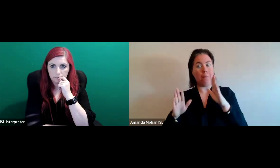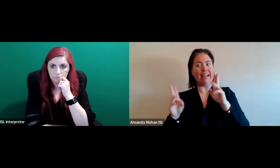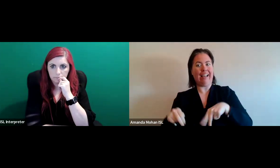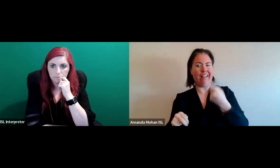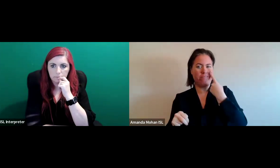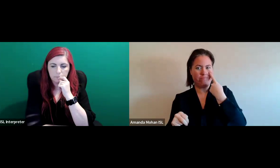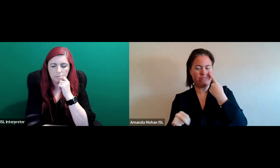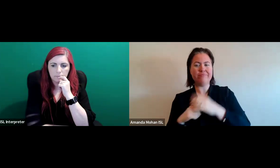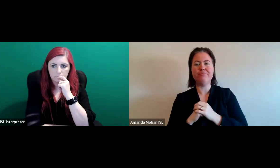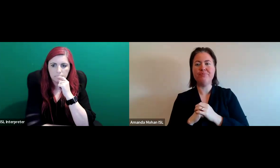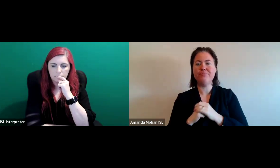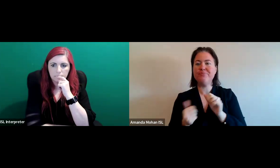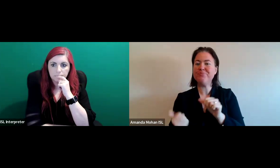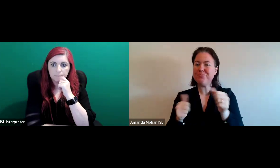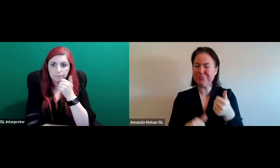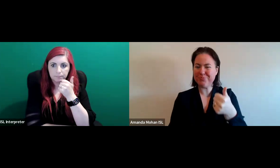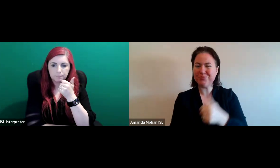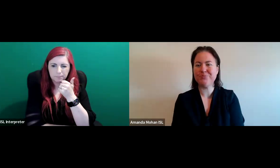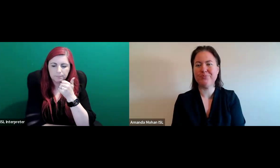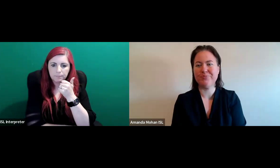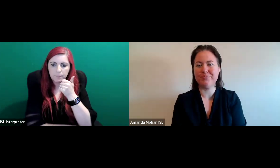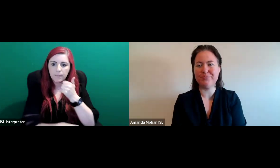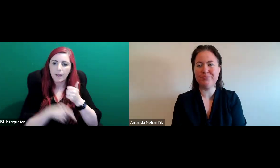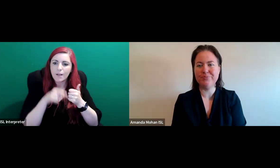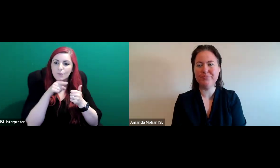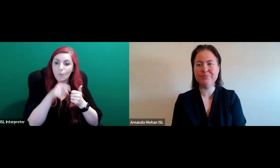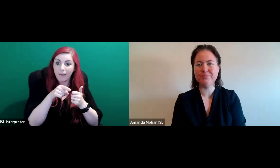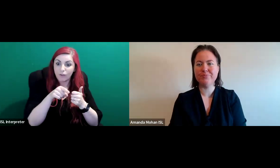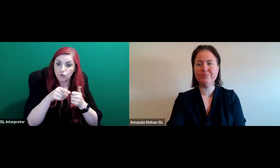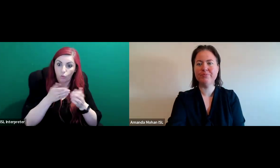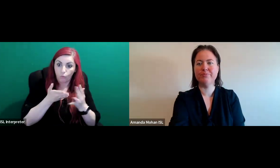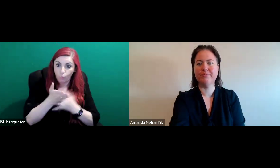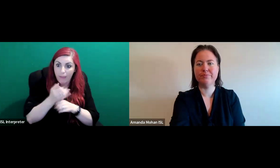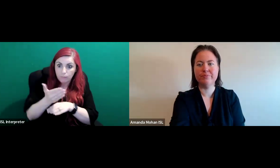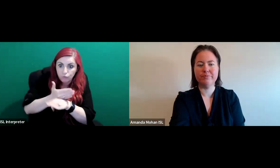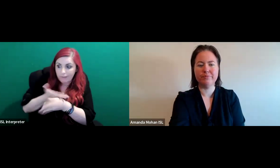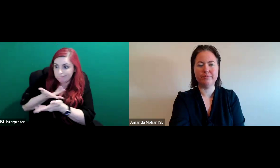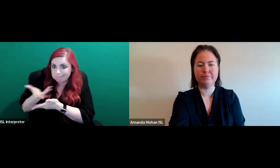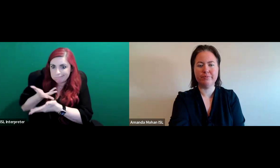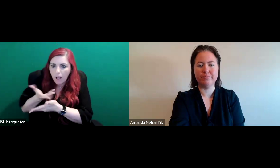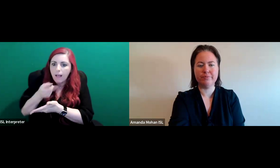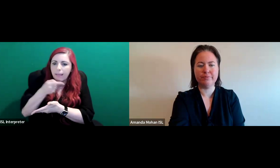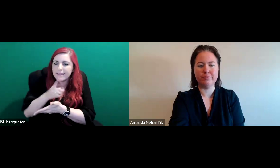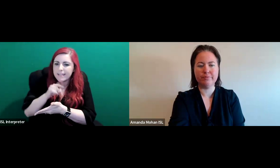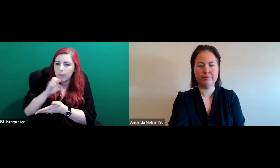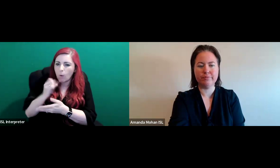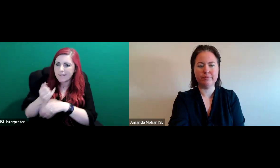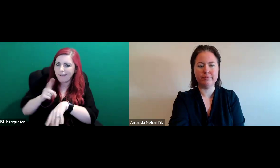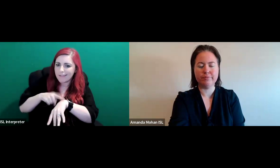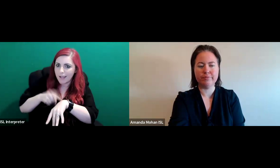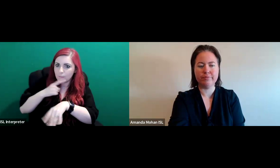that's when DPOs are given time to brief the committee in